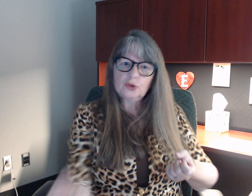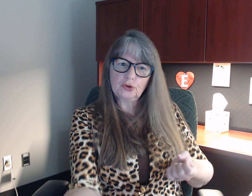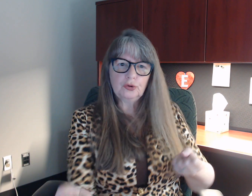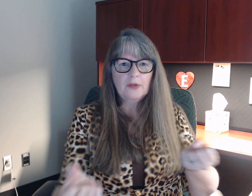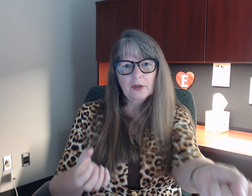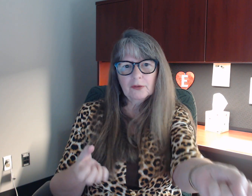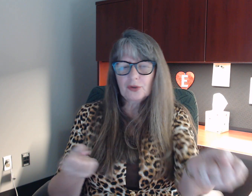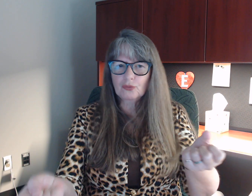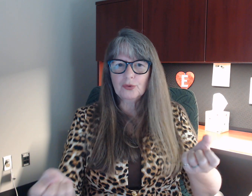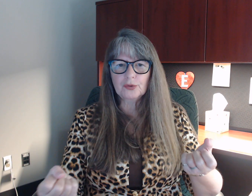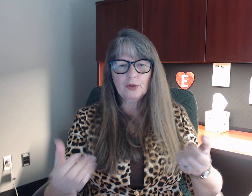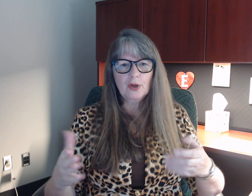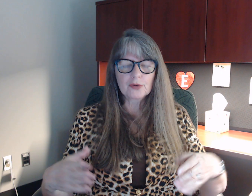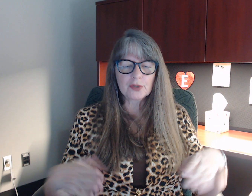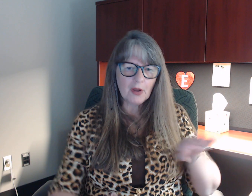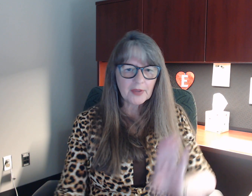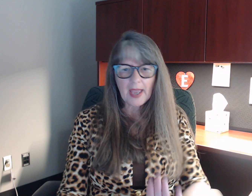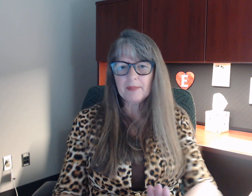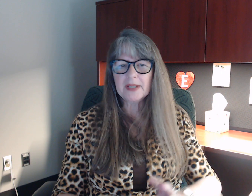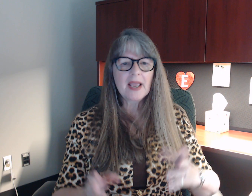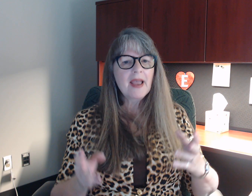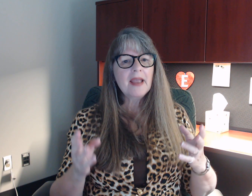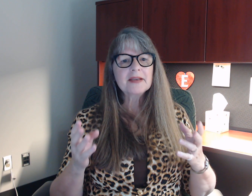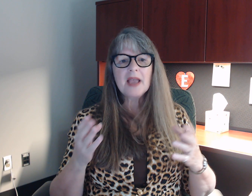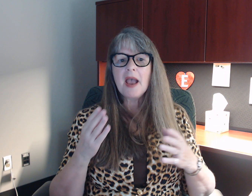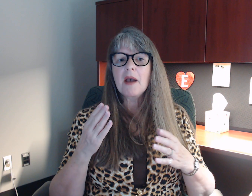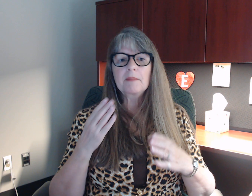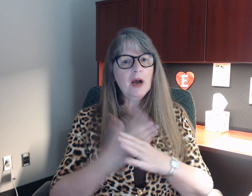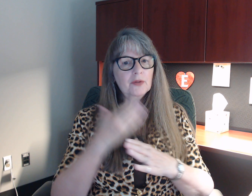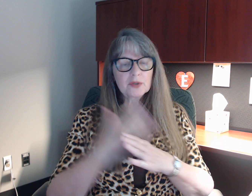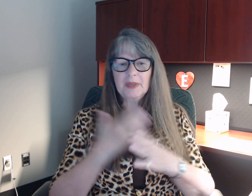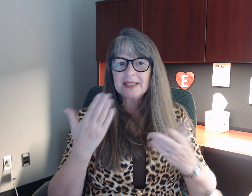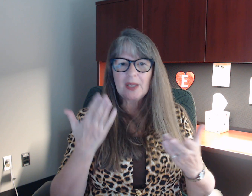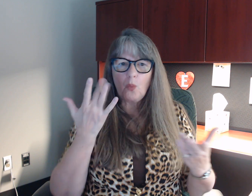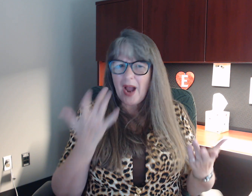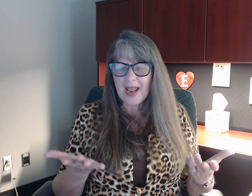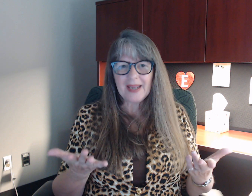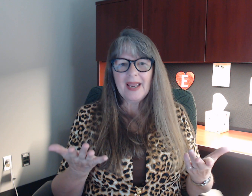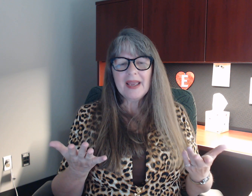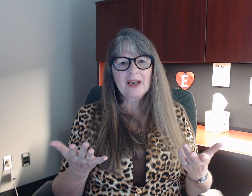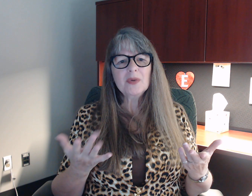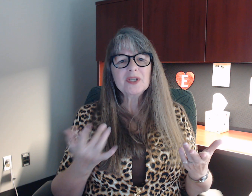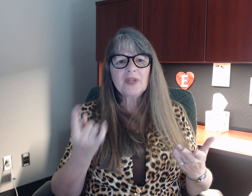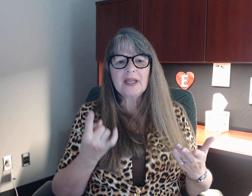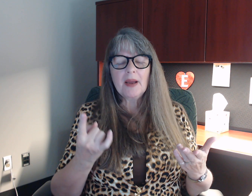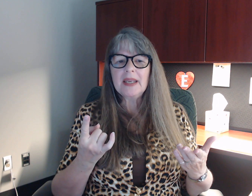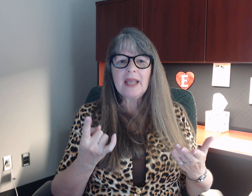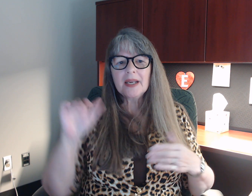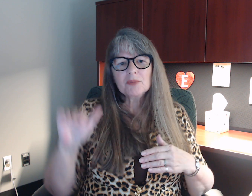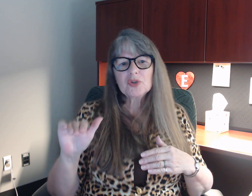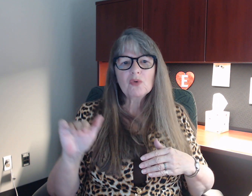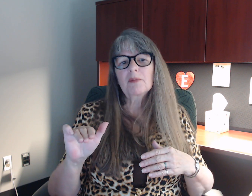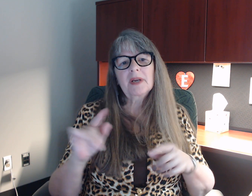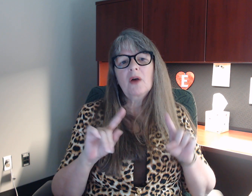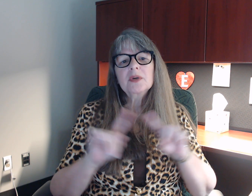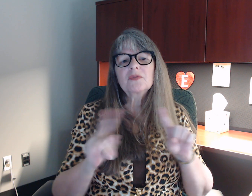and the drawers are closed and all the cabinets, because that bothers me. It's like, why? And I always feel like, and I'm short, but I always feel like